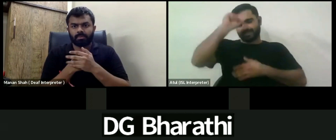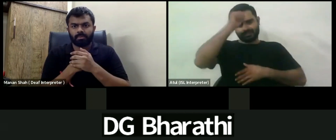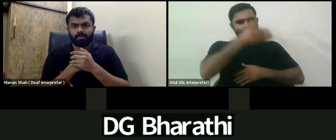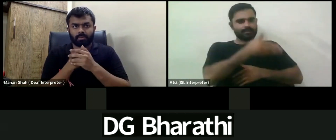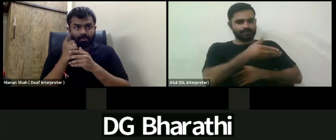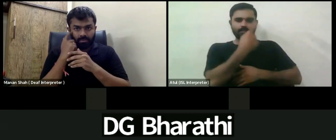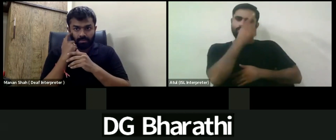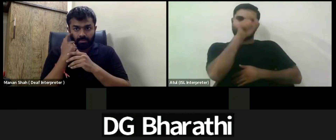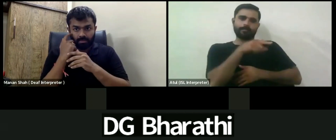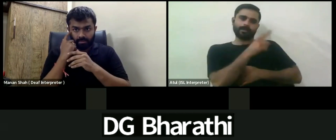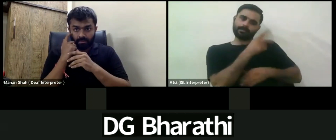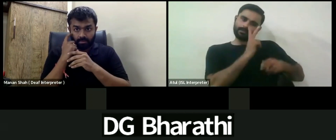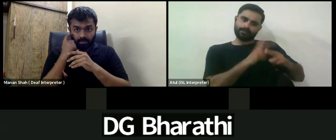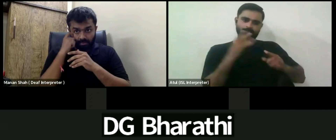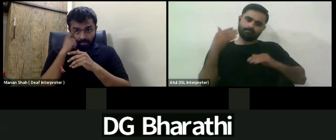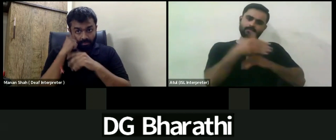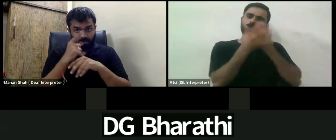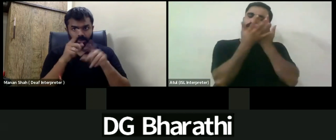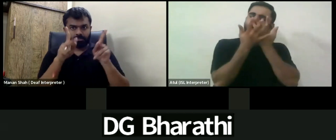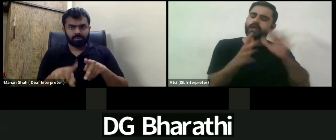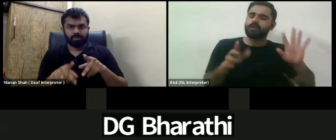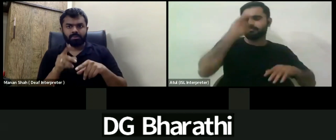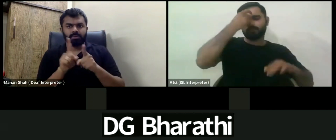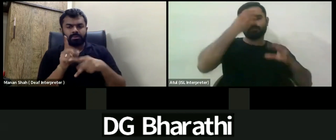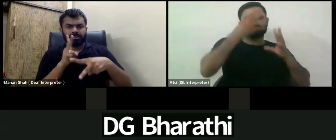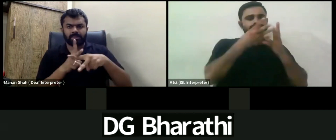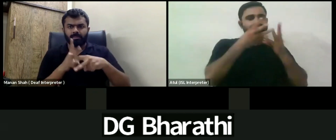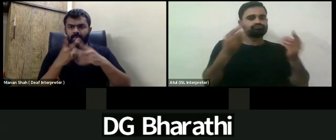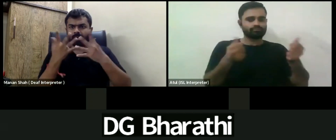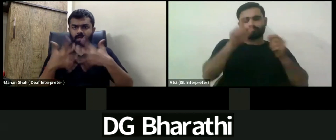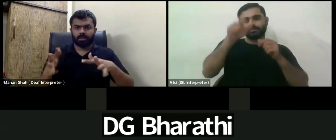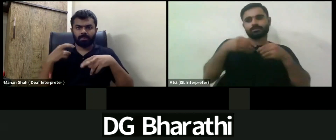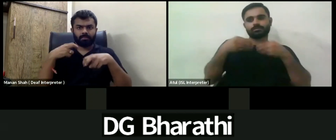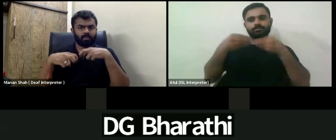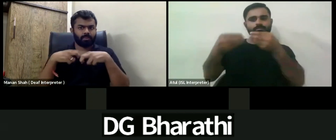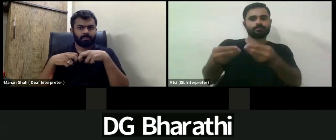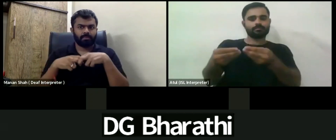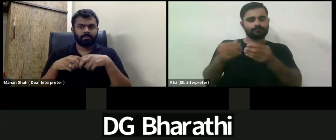will be there. You can go to any type of problem, that person will solve. This is